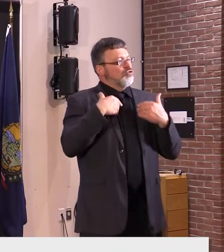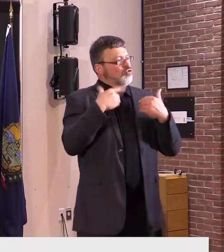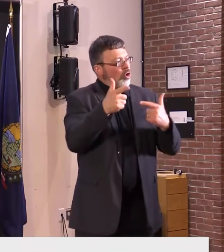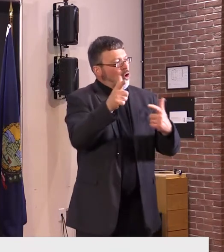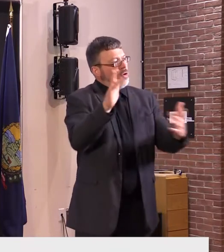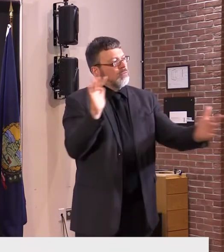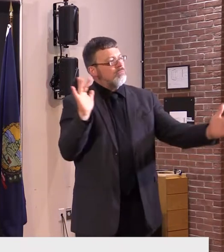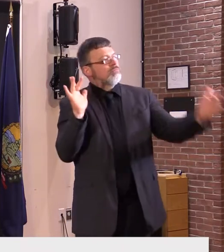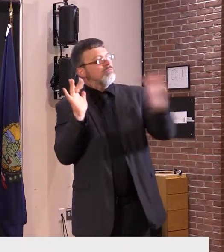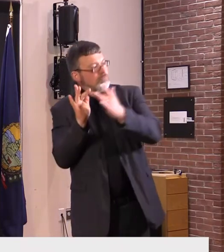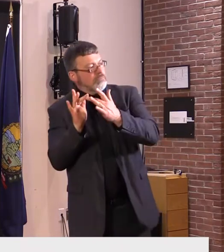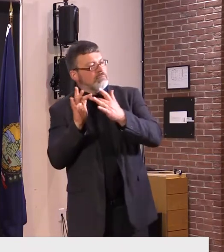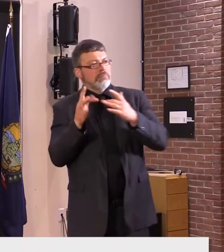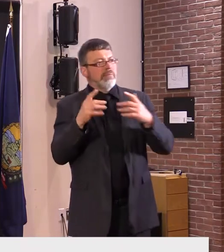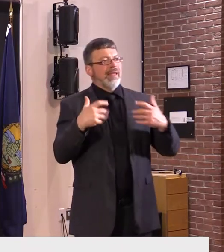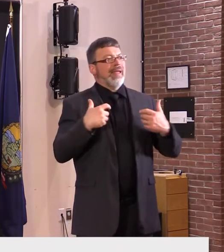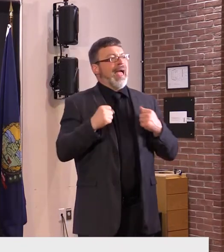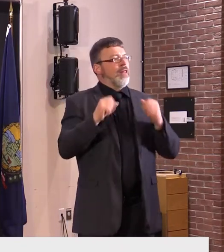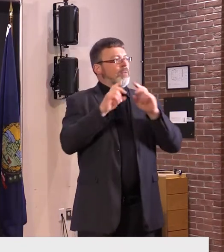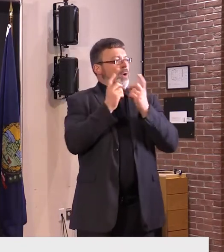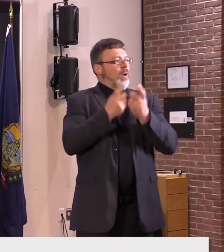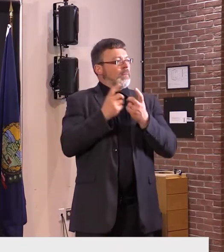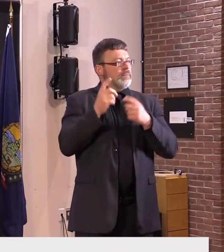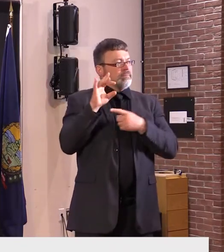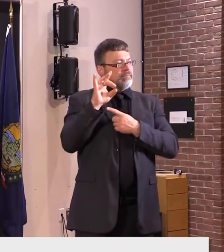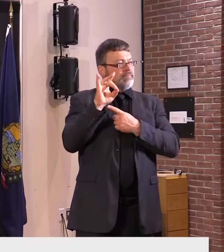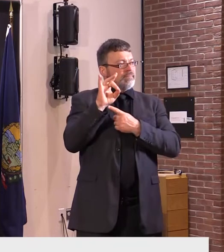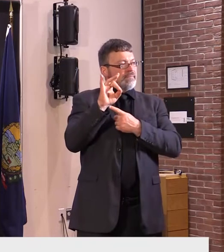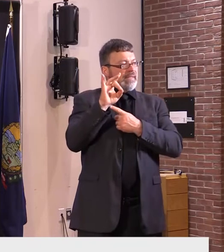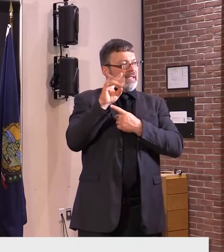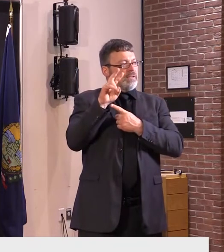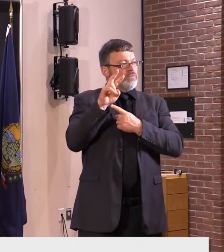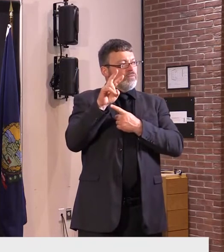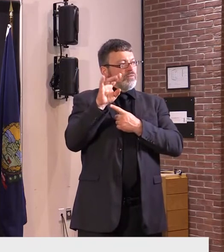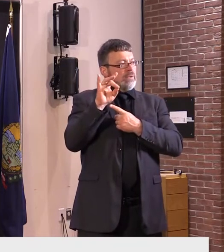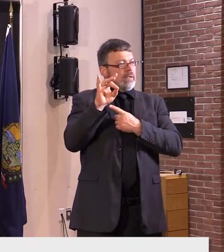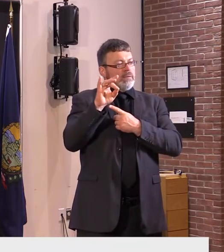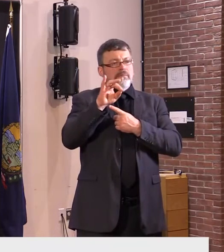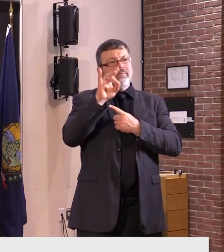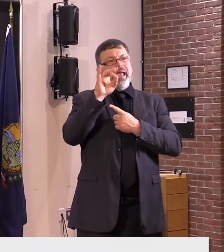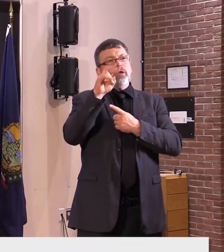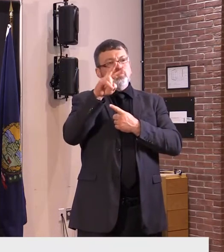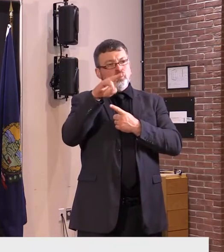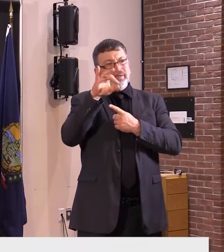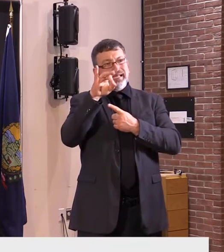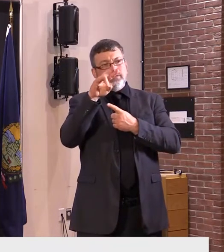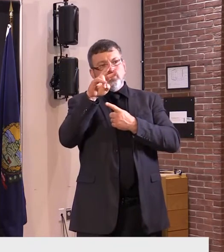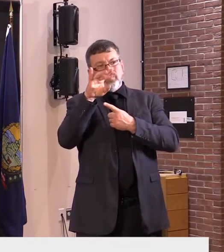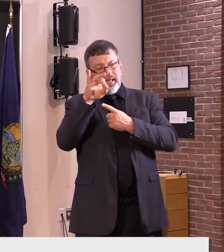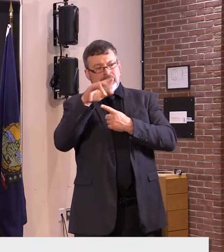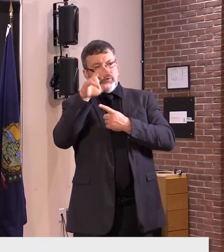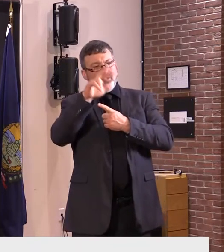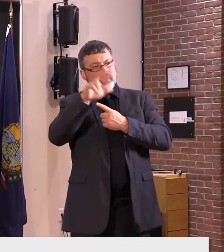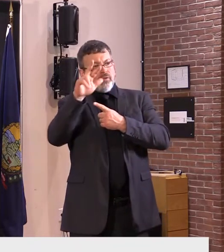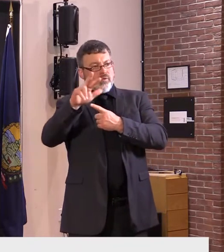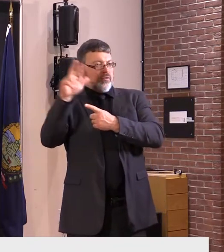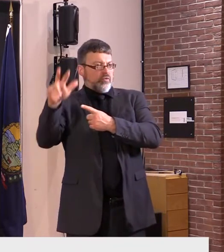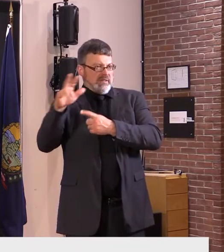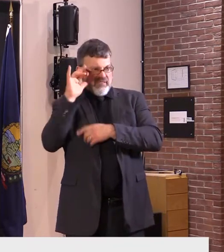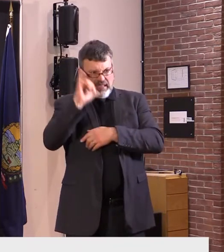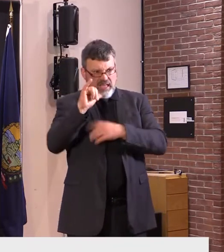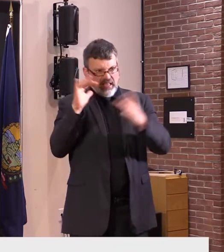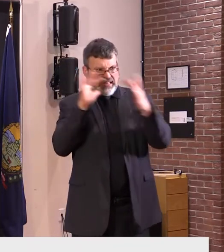828-3333. We're working across different agencies to see if we can develop some sort of an inventory so we